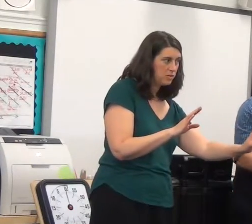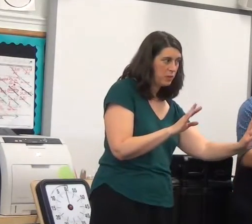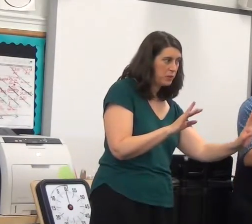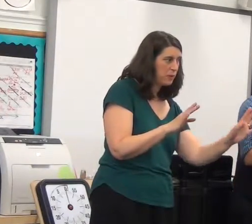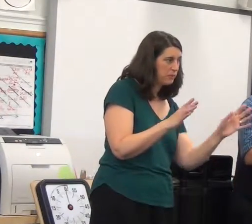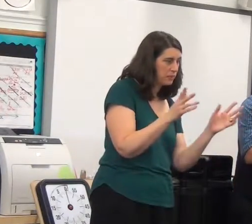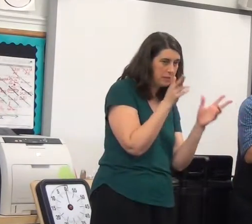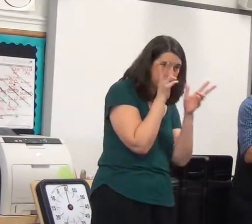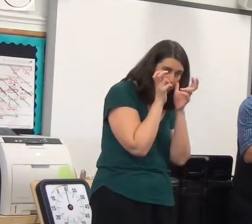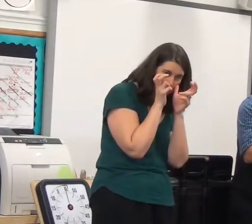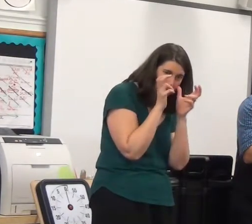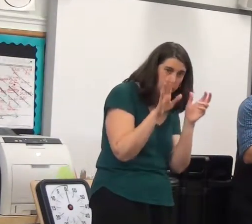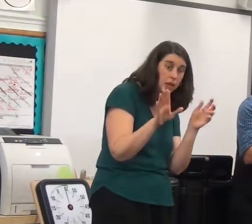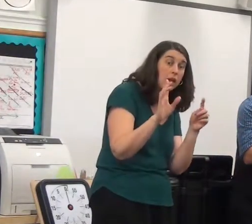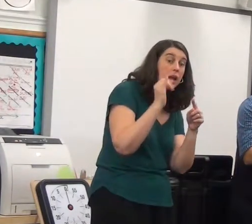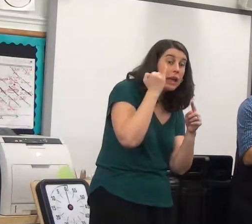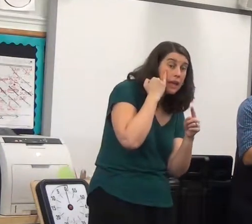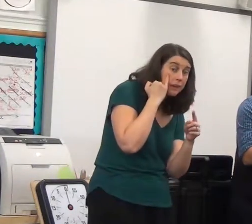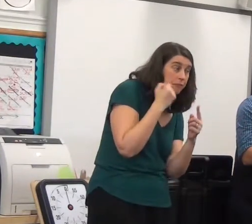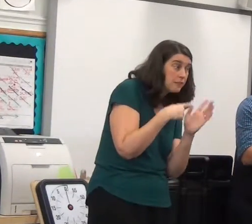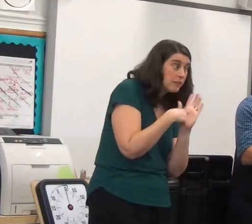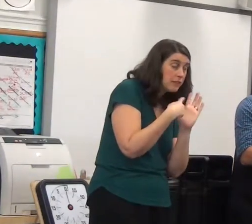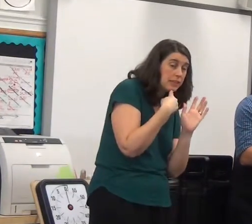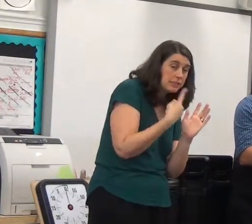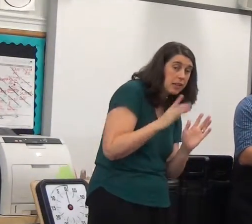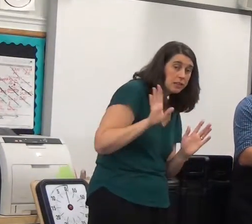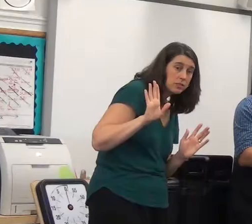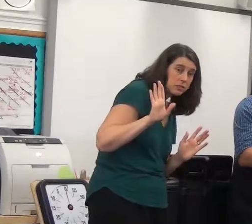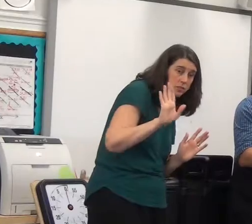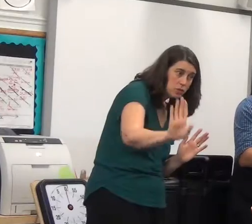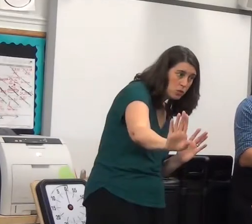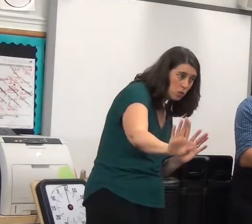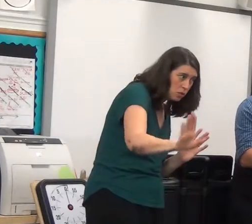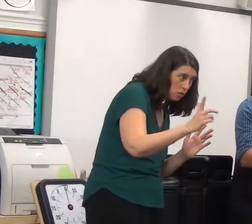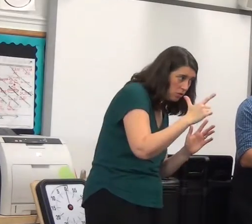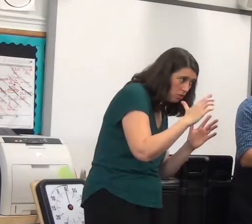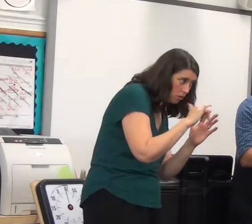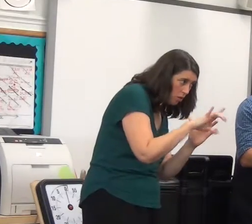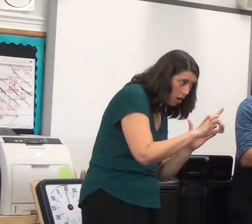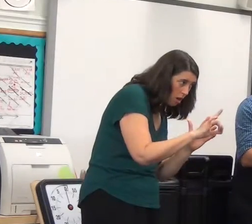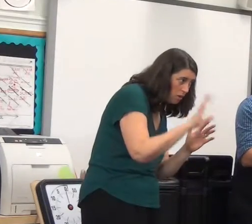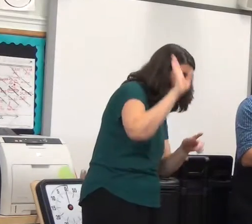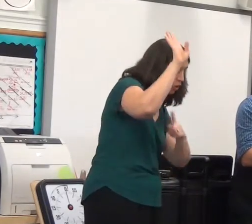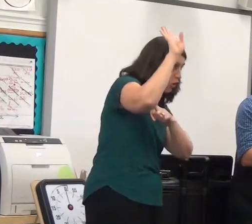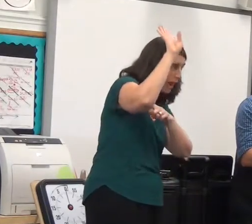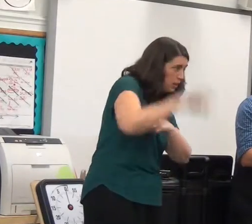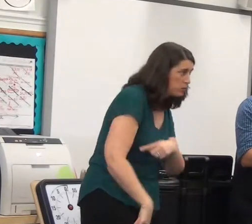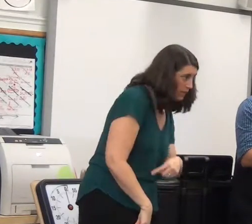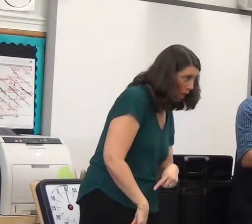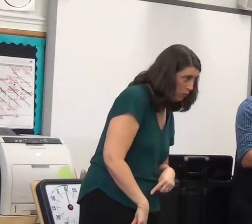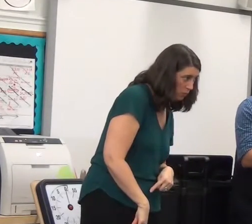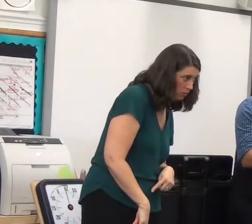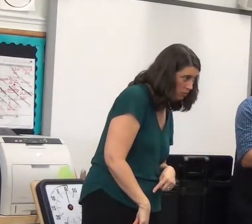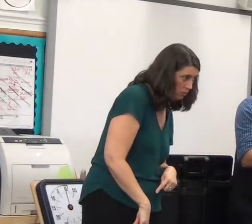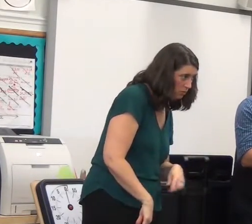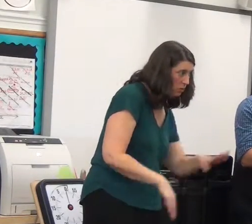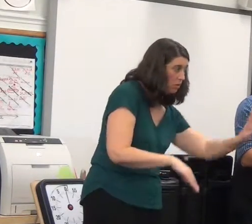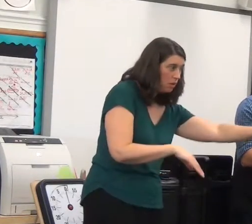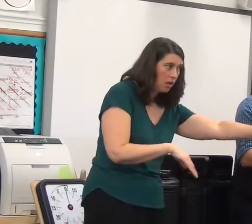ready? Wait. They didn't see. If he says your card, your hand goes down.